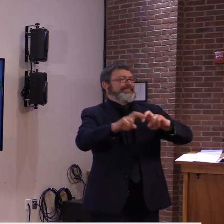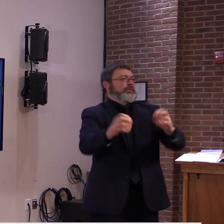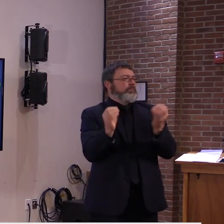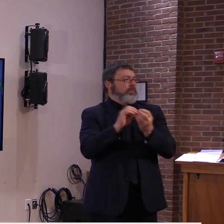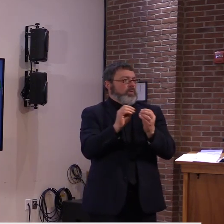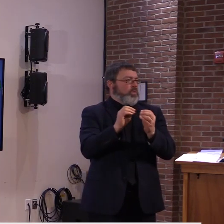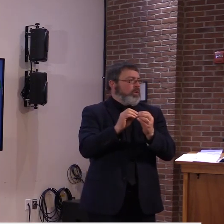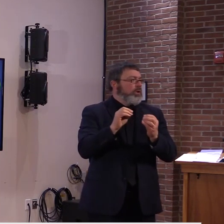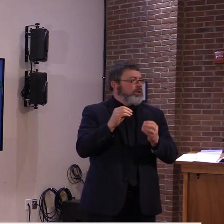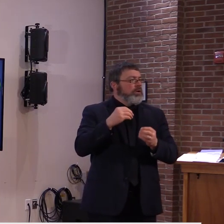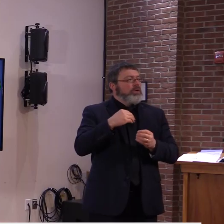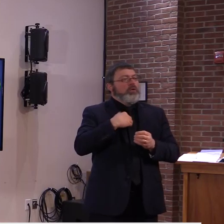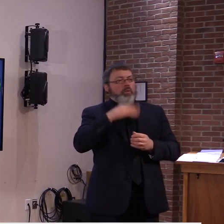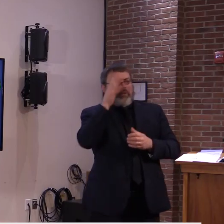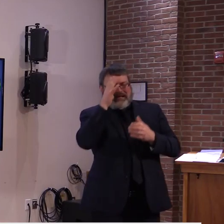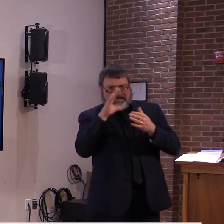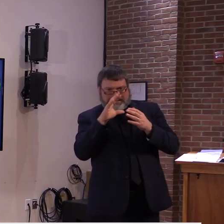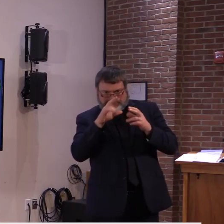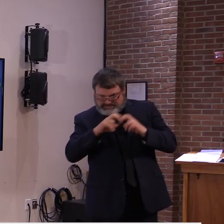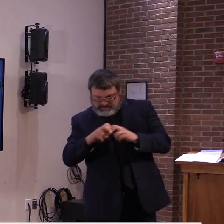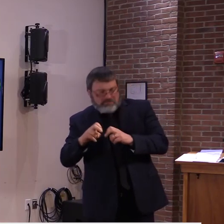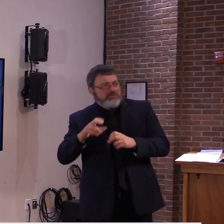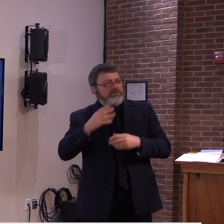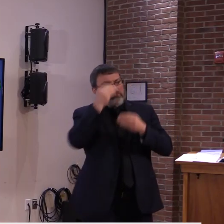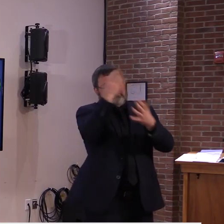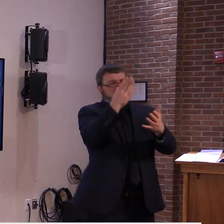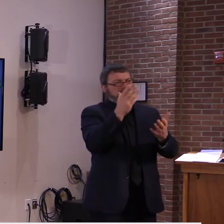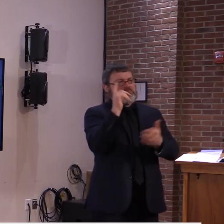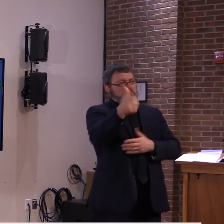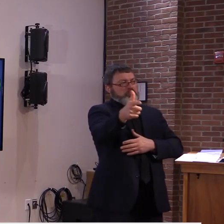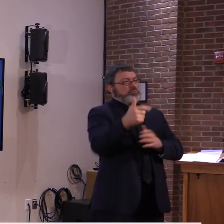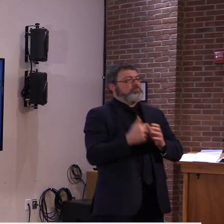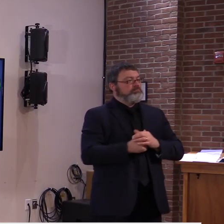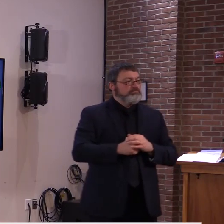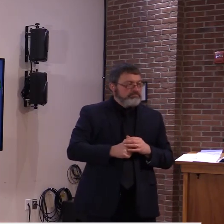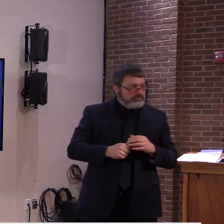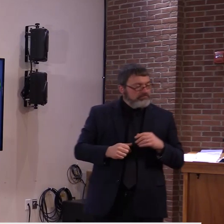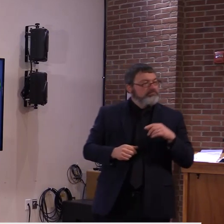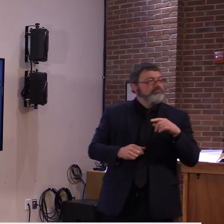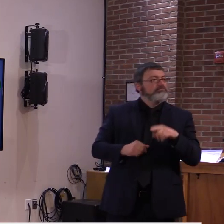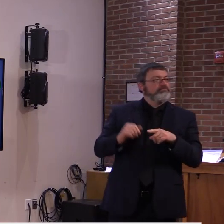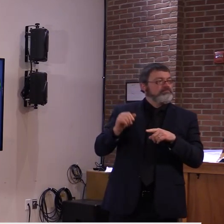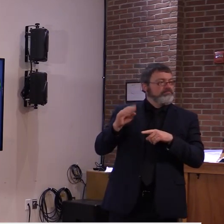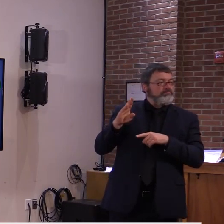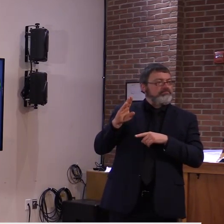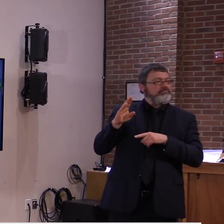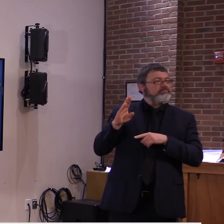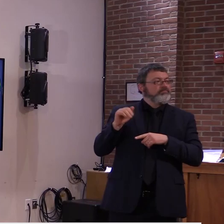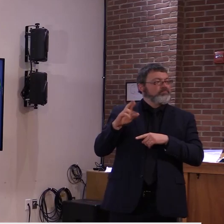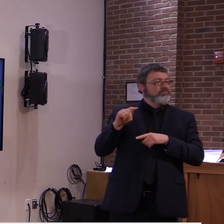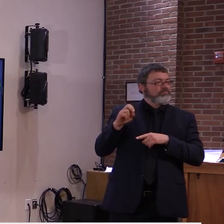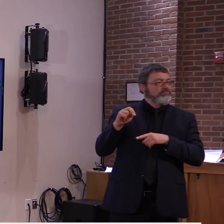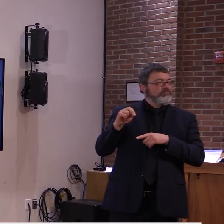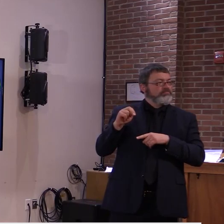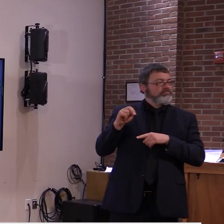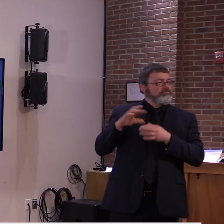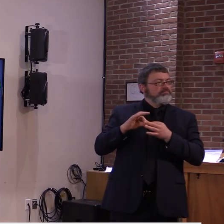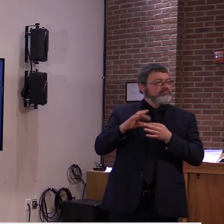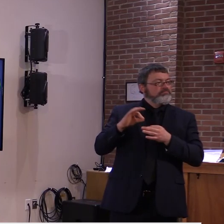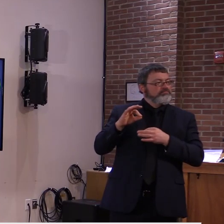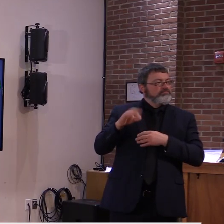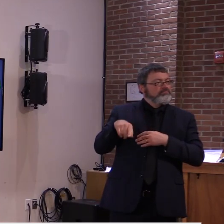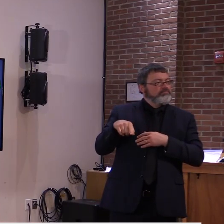hubs in a lot of areas where they weren't needed anymore. So I think you raise a good question that we're just going to need to look at, and I'll keep